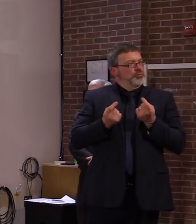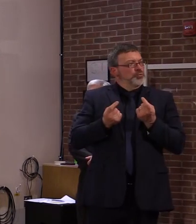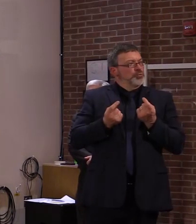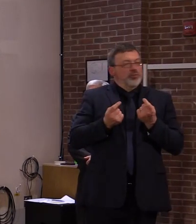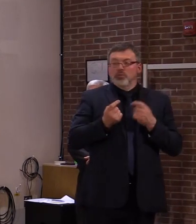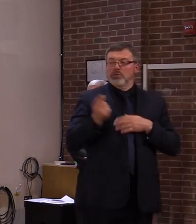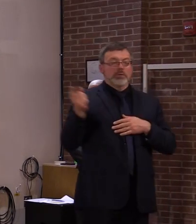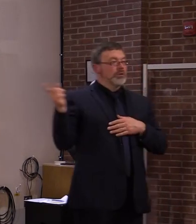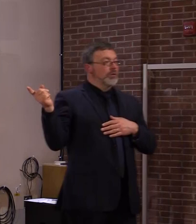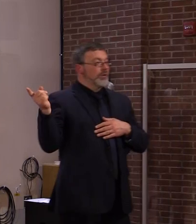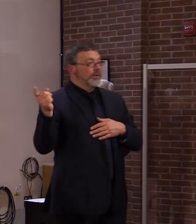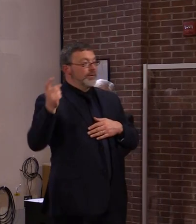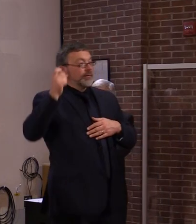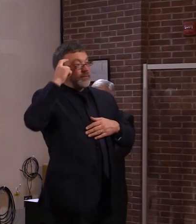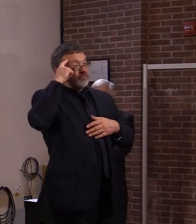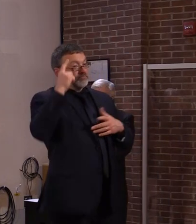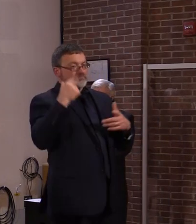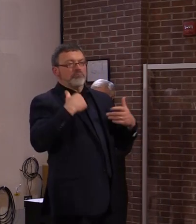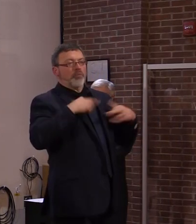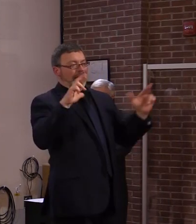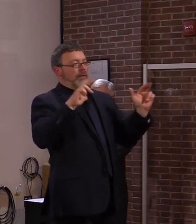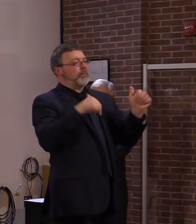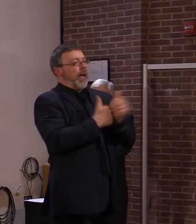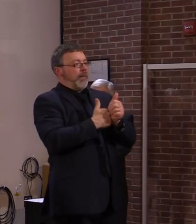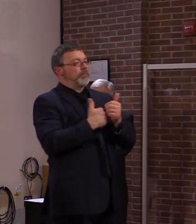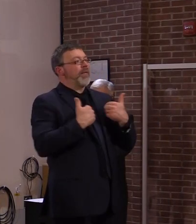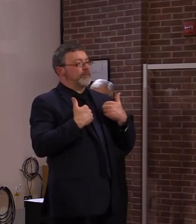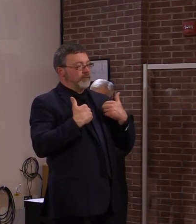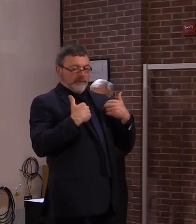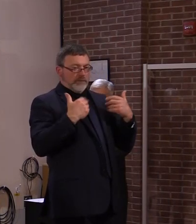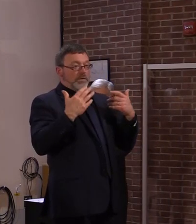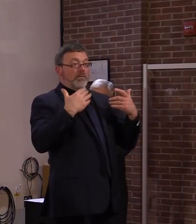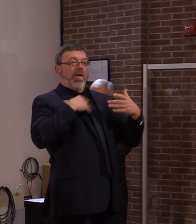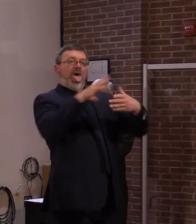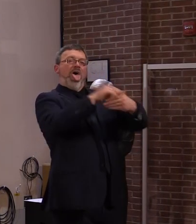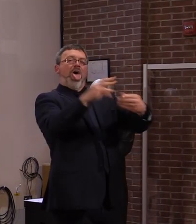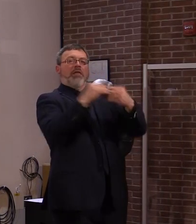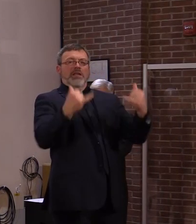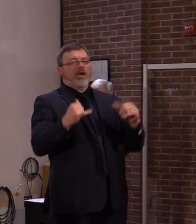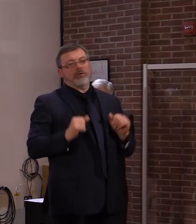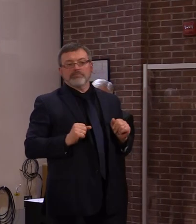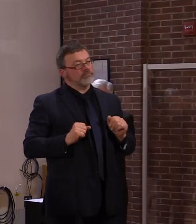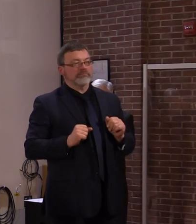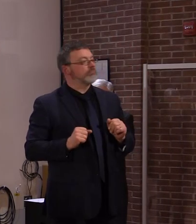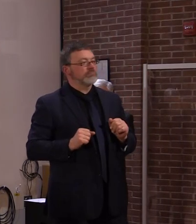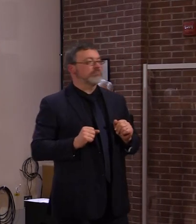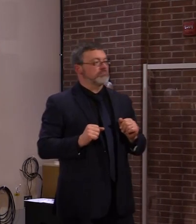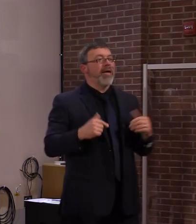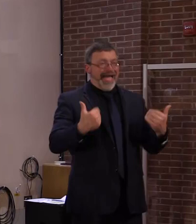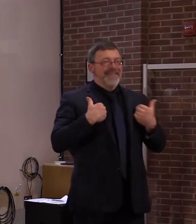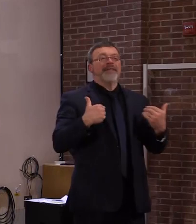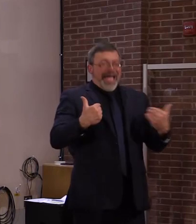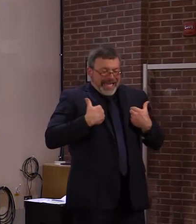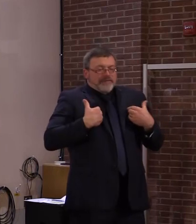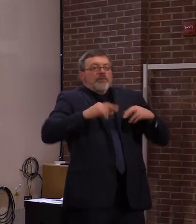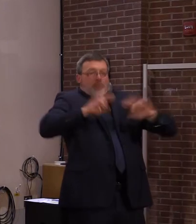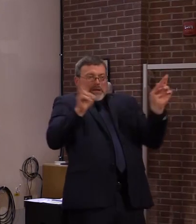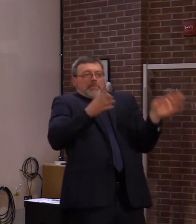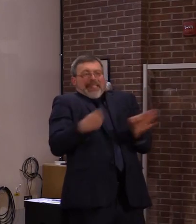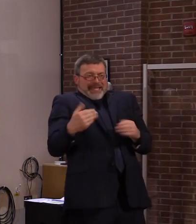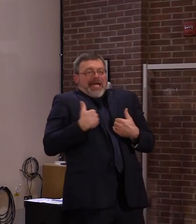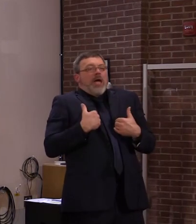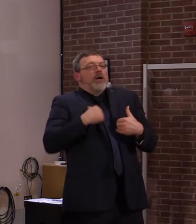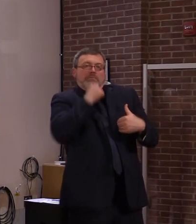made, nothing that we are ready to publicly communicate at this point in time, but we do have contingency plans in